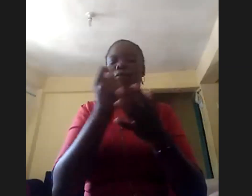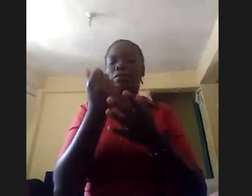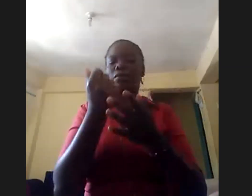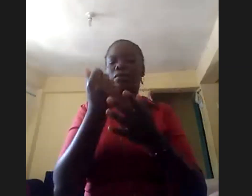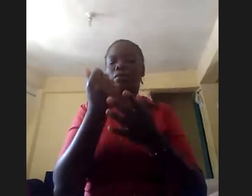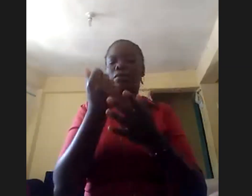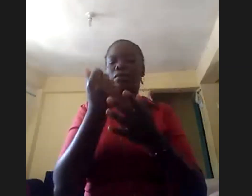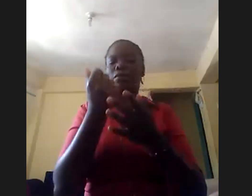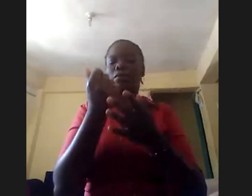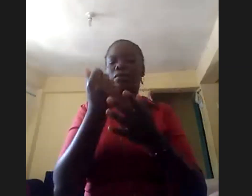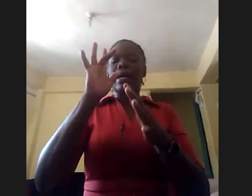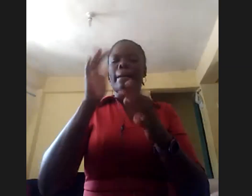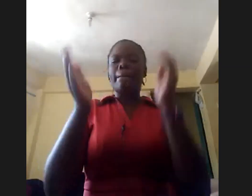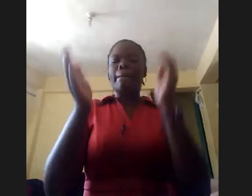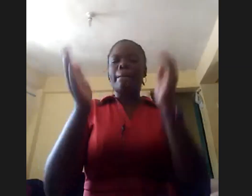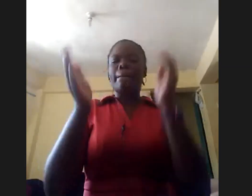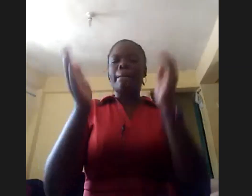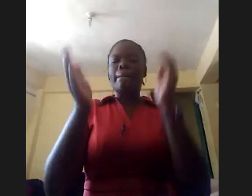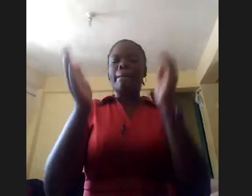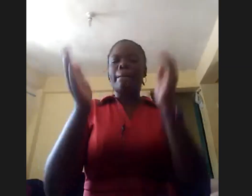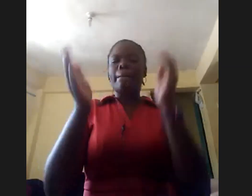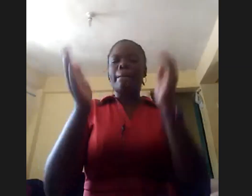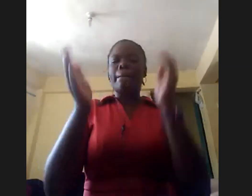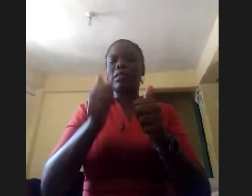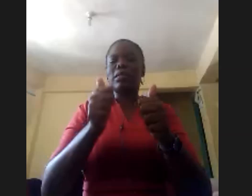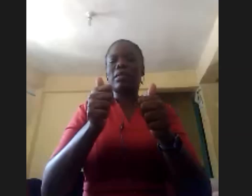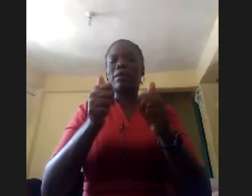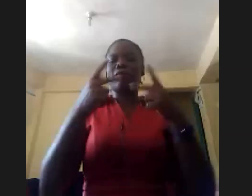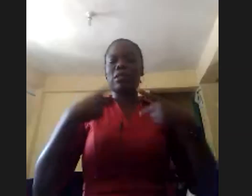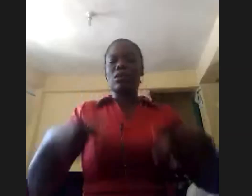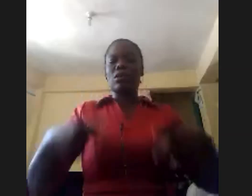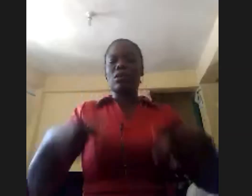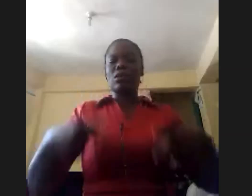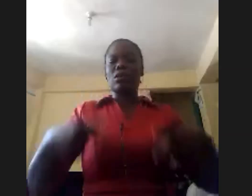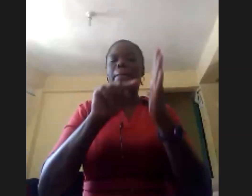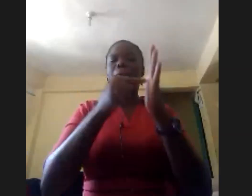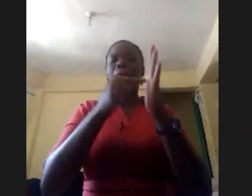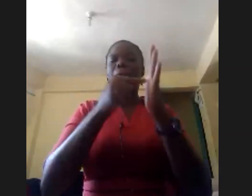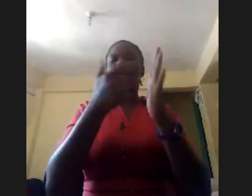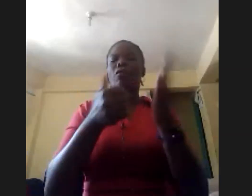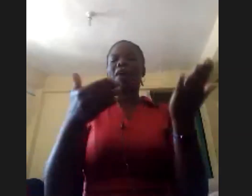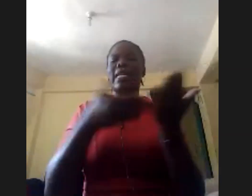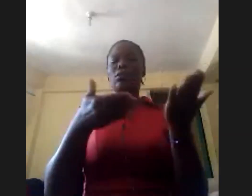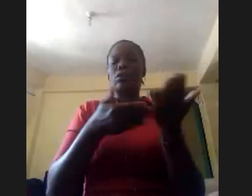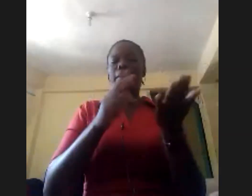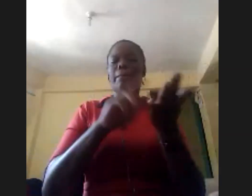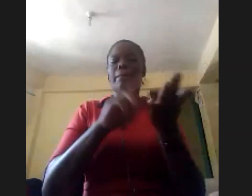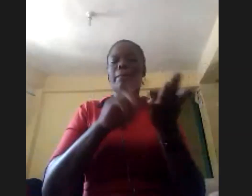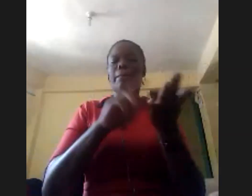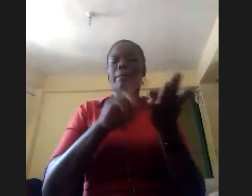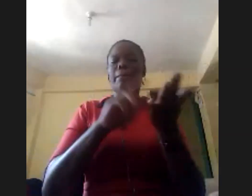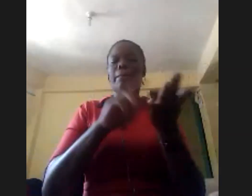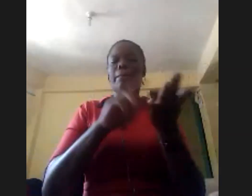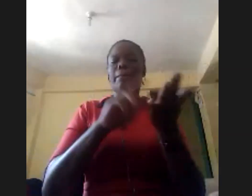system, is now physical manifestation. So it has reached a point of addiction. So you can look at addiction in terms of